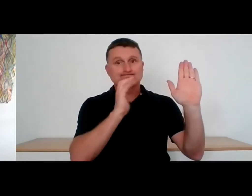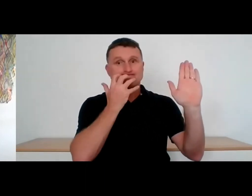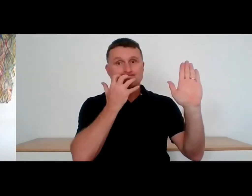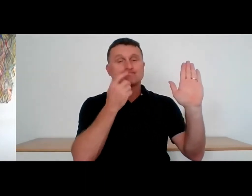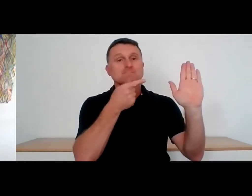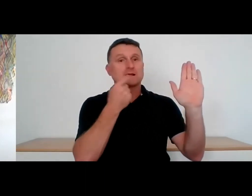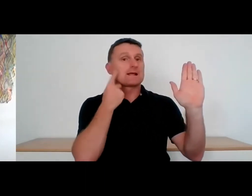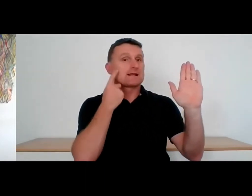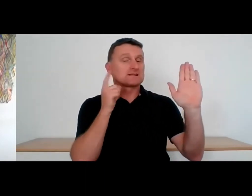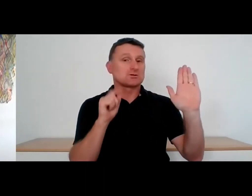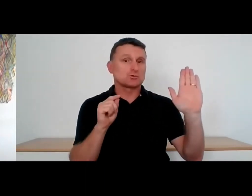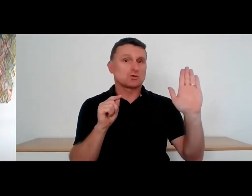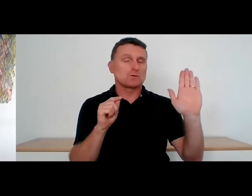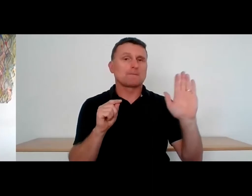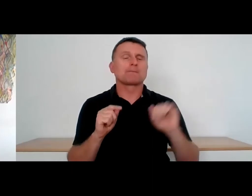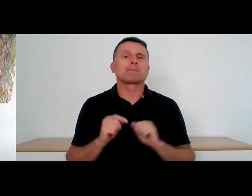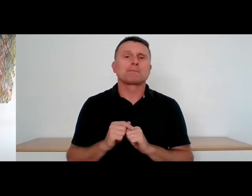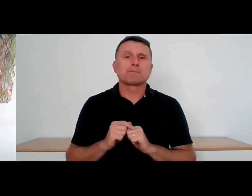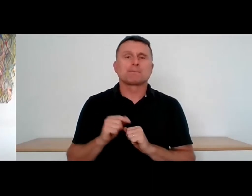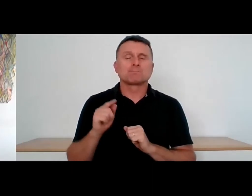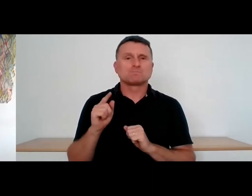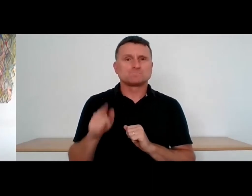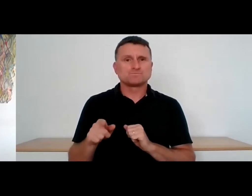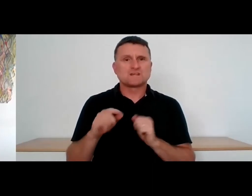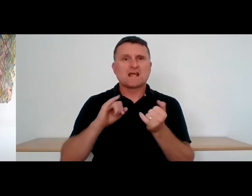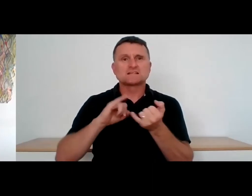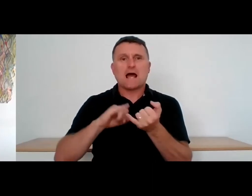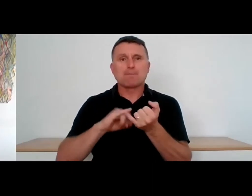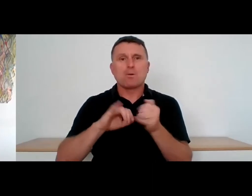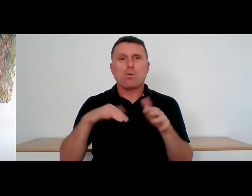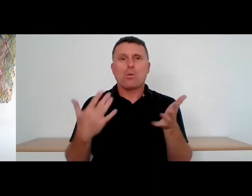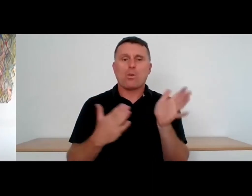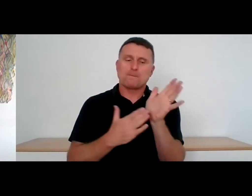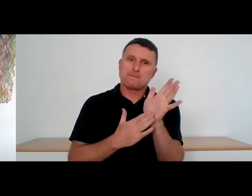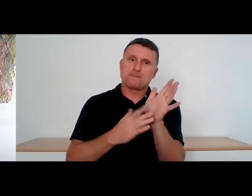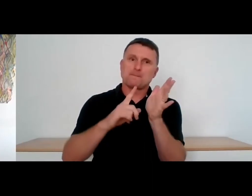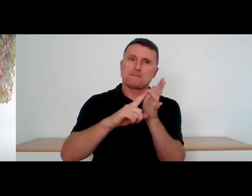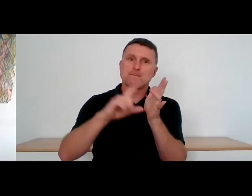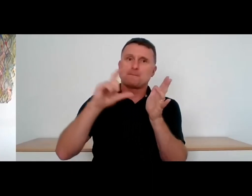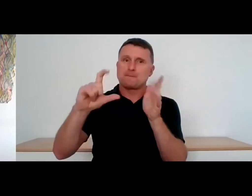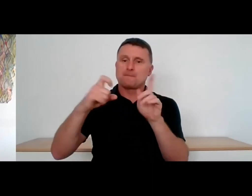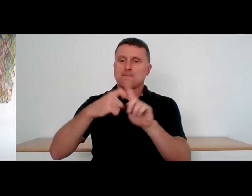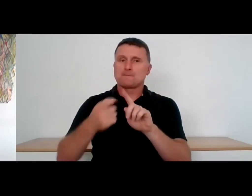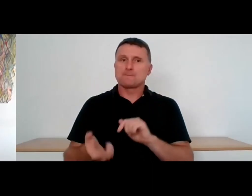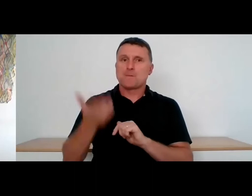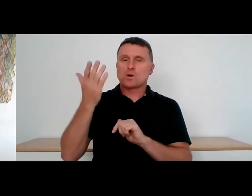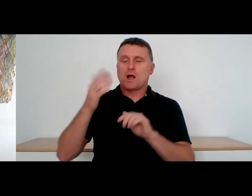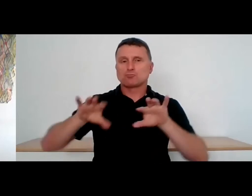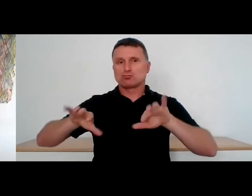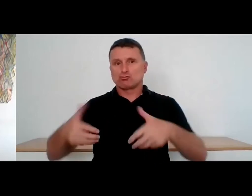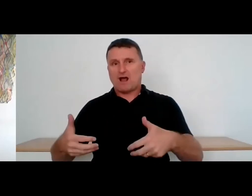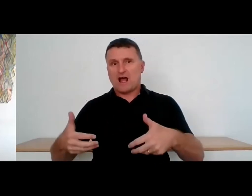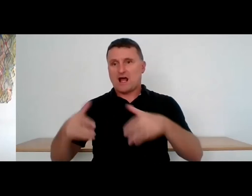In this mock-up, you could cover all the policy cycle stages we've started talking about, as well as those we will